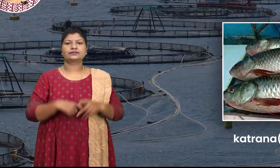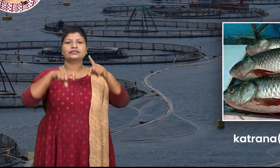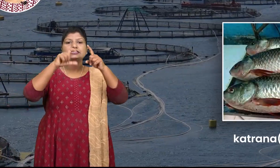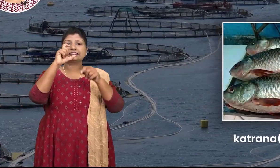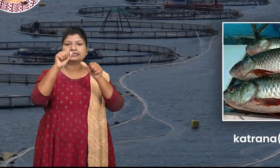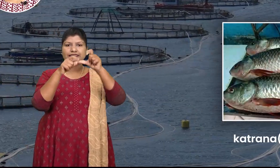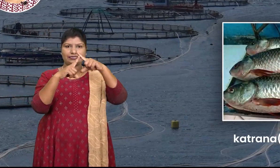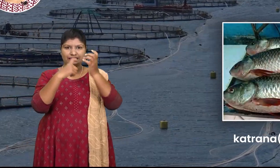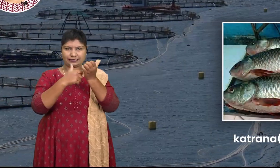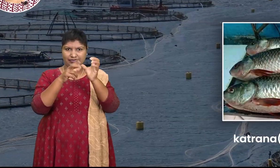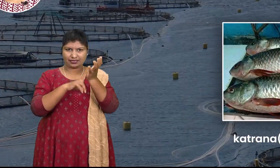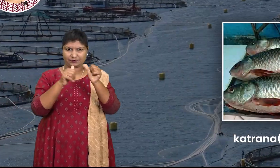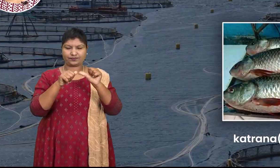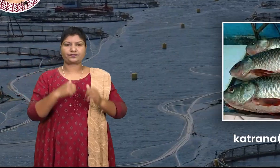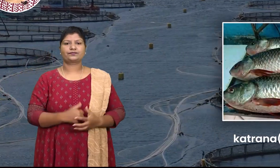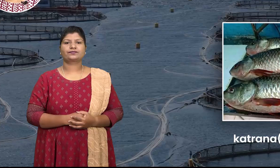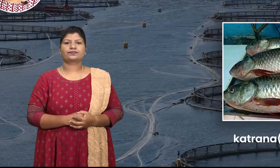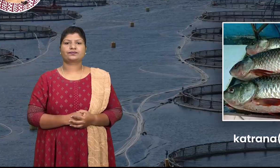Katrana,